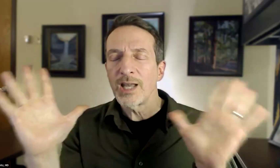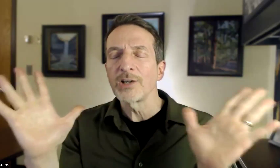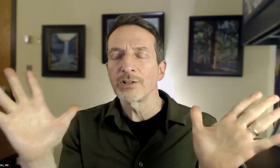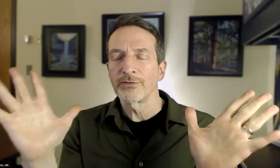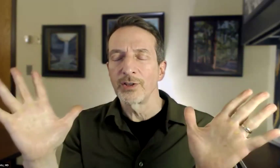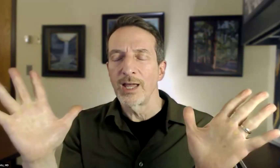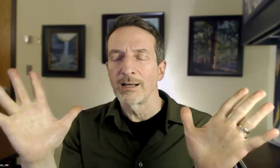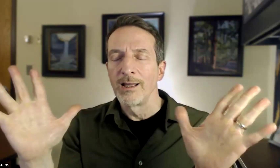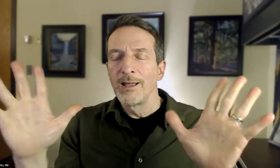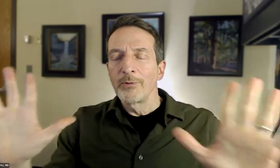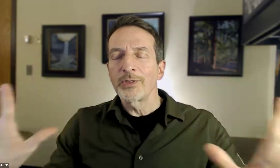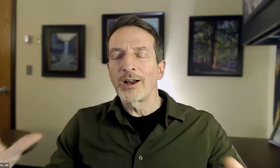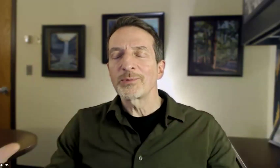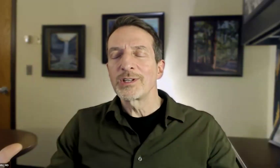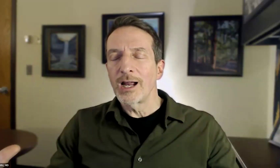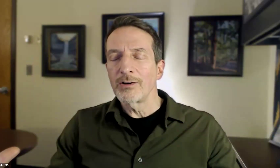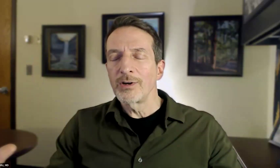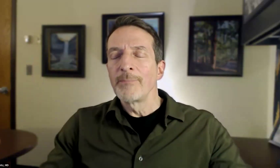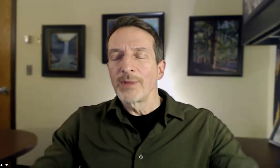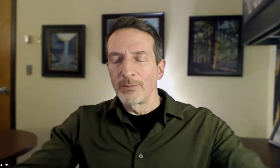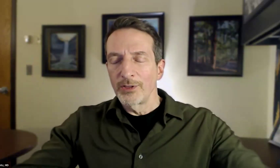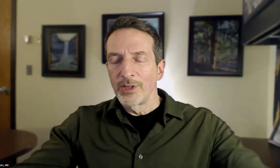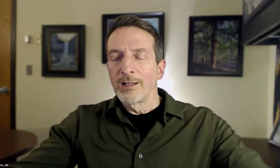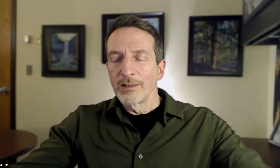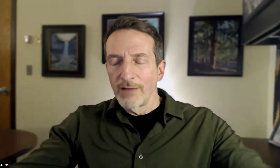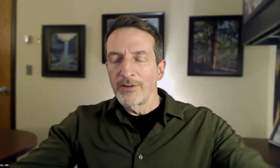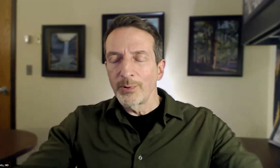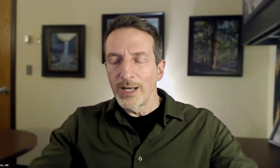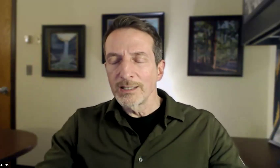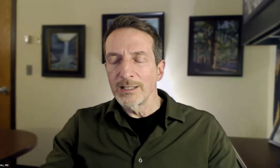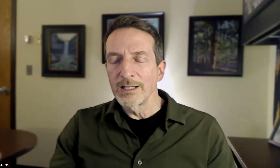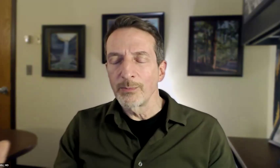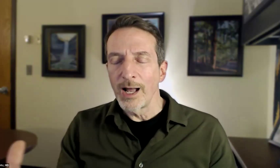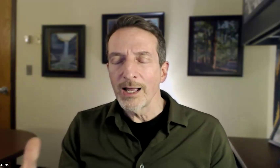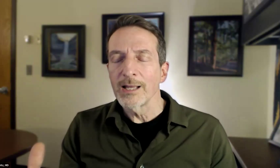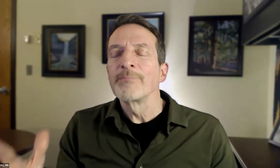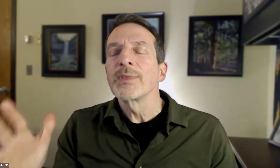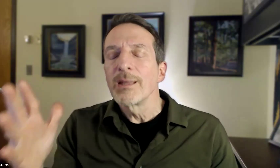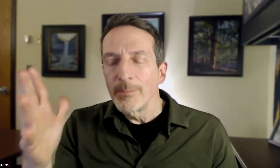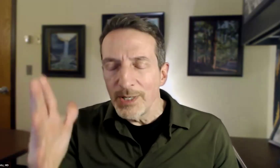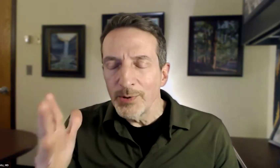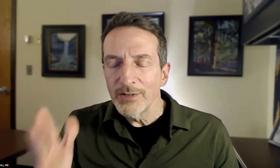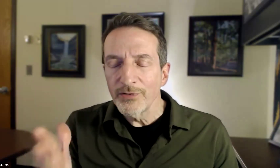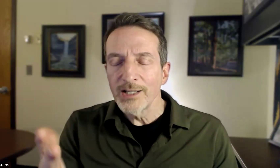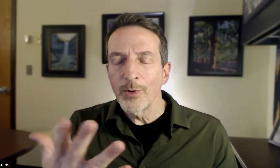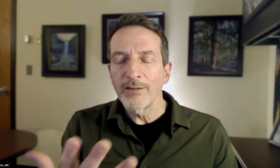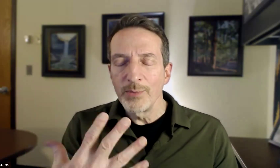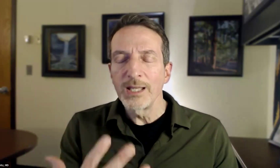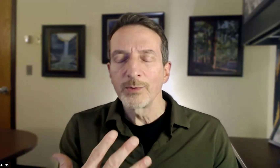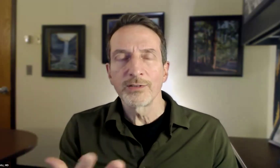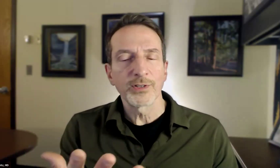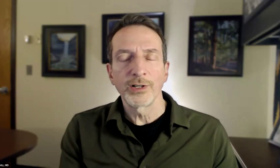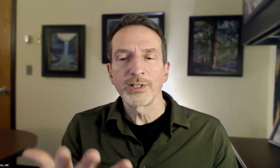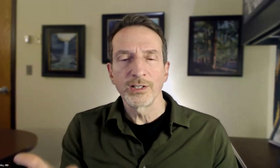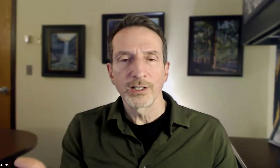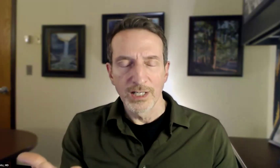to the potential for that, with arms down and with loving presence nearby, people can find a way of